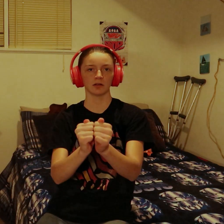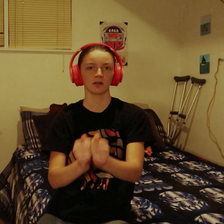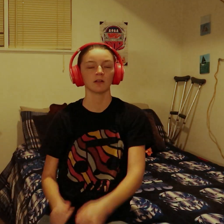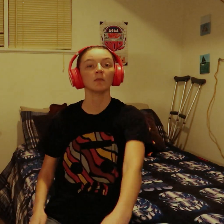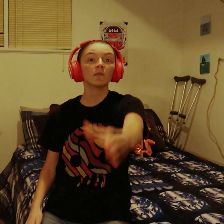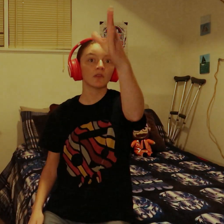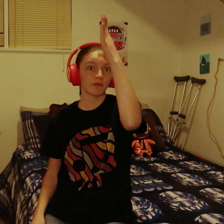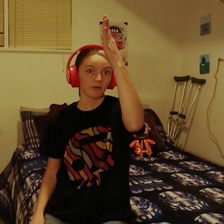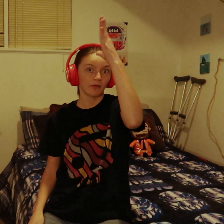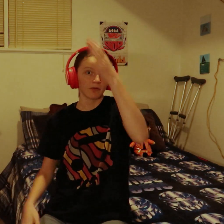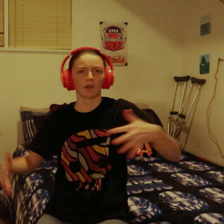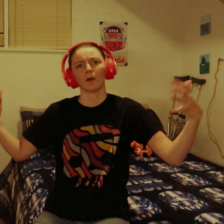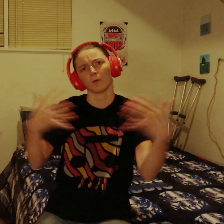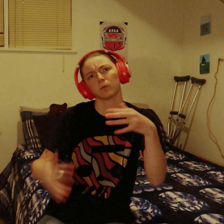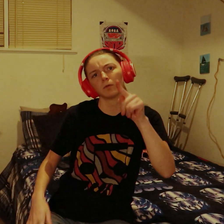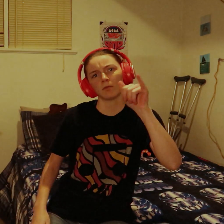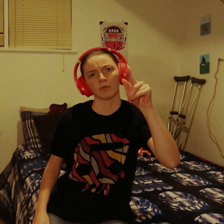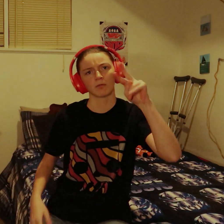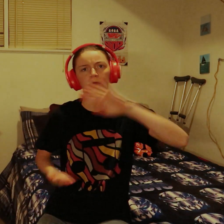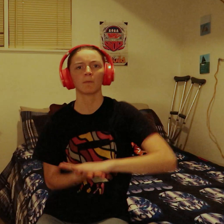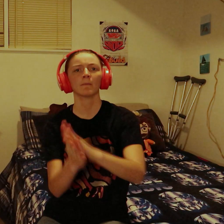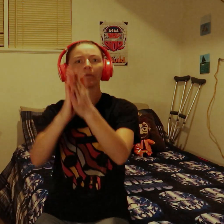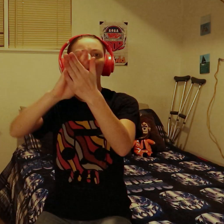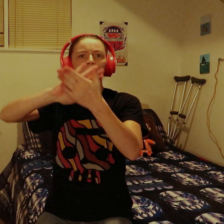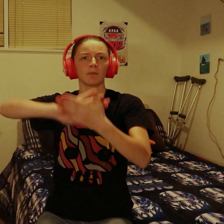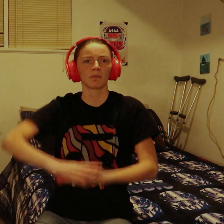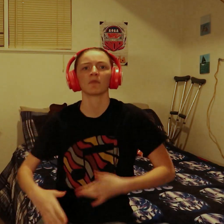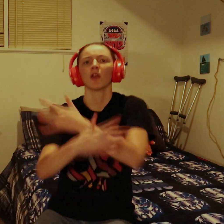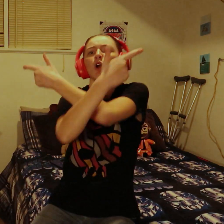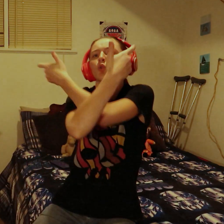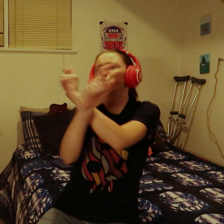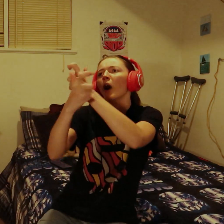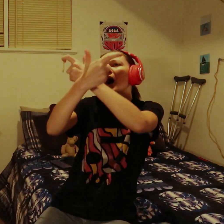fighting. Oh Father, I fear I've become more of a titan.